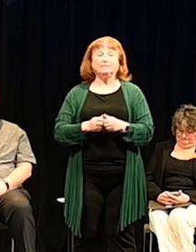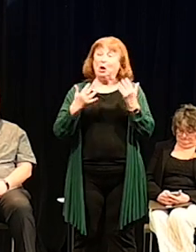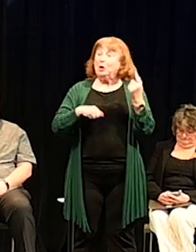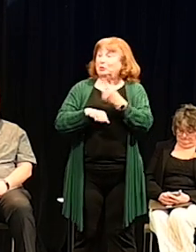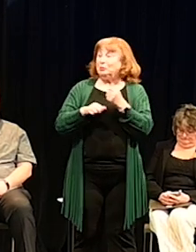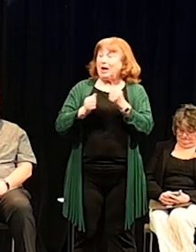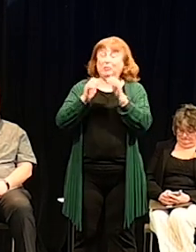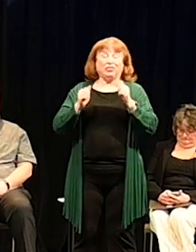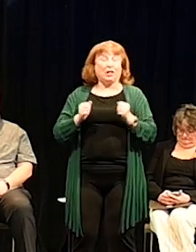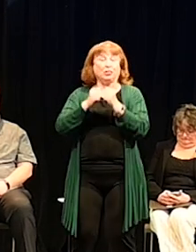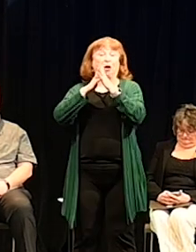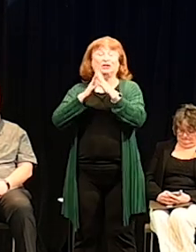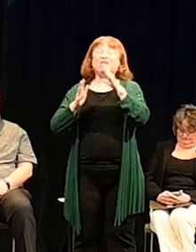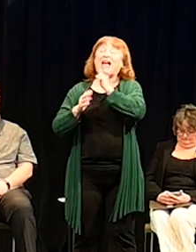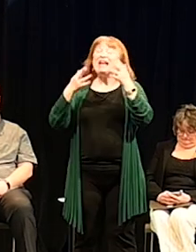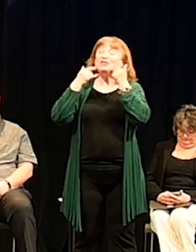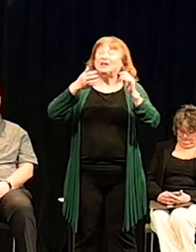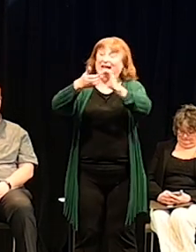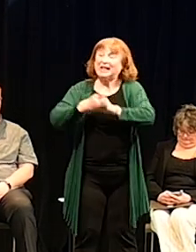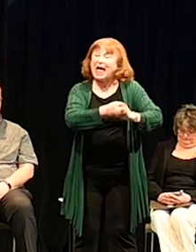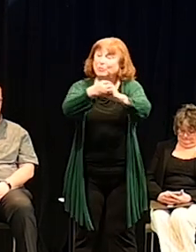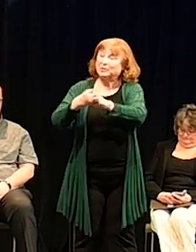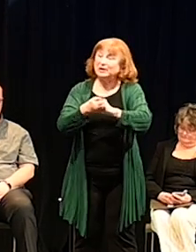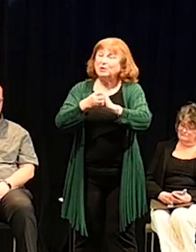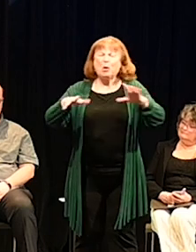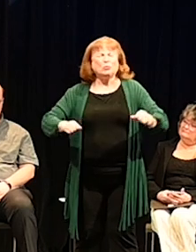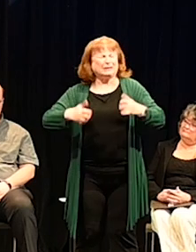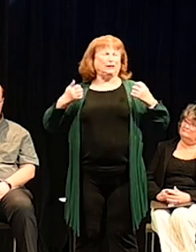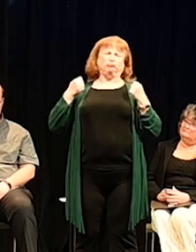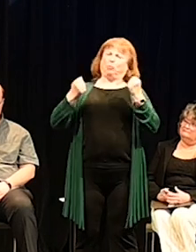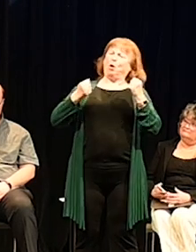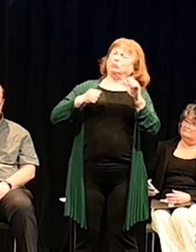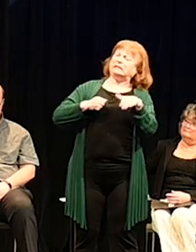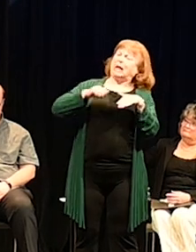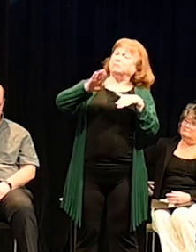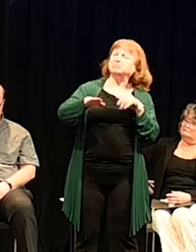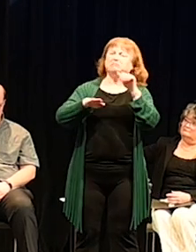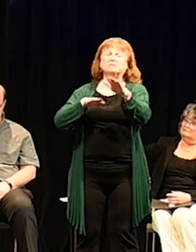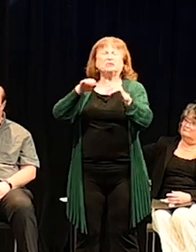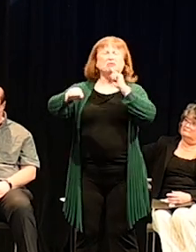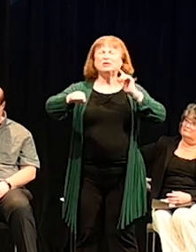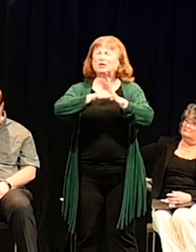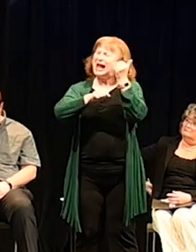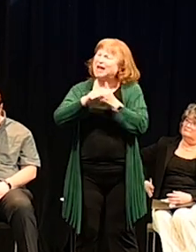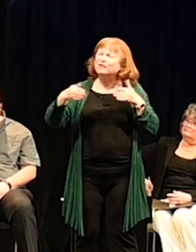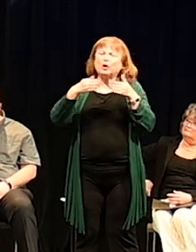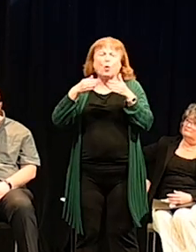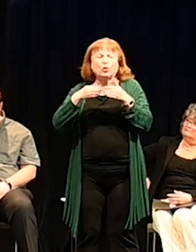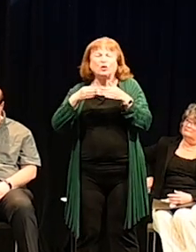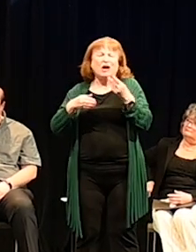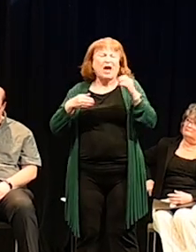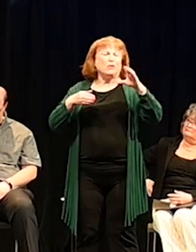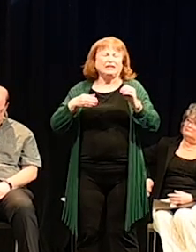Today, with the launch of Age Friendly Collaborate, we're taking bold steps to ensure every corner of Howard